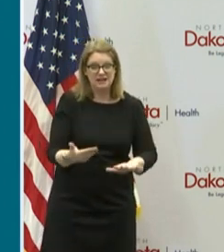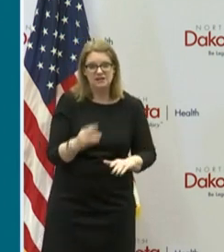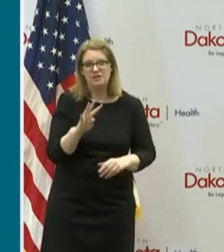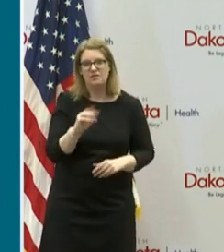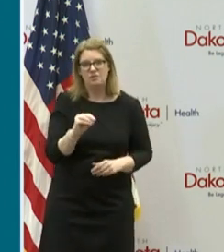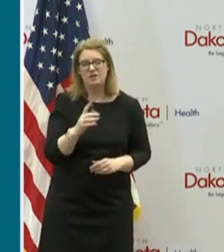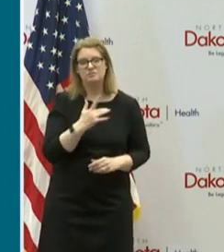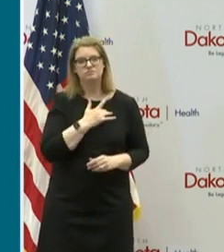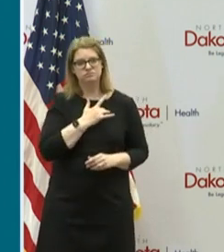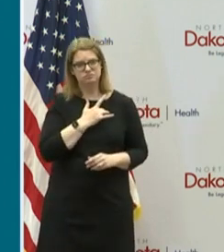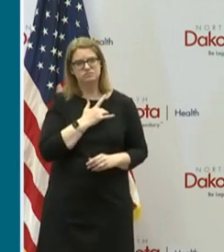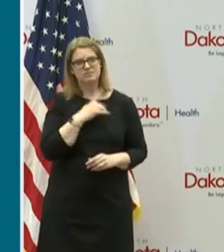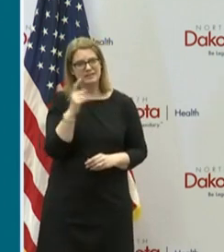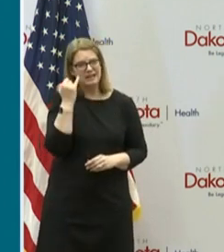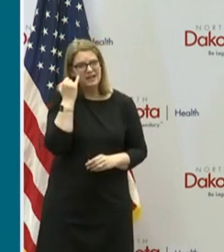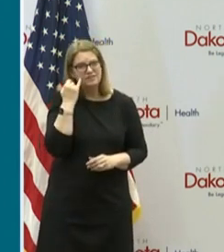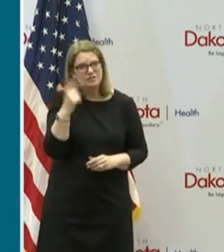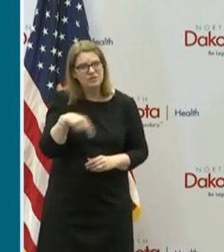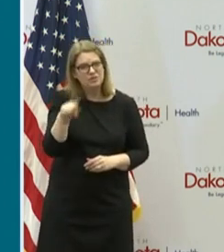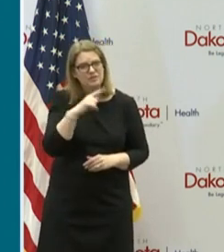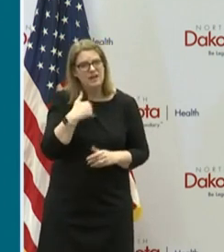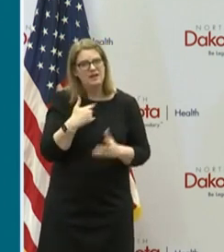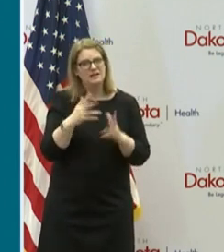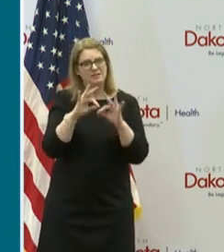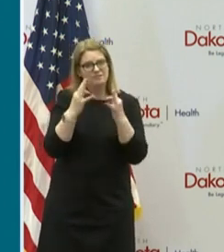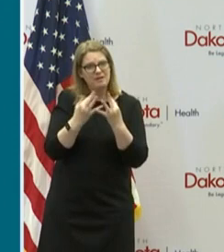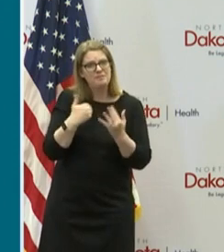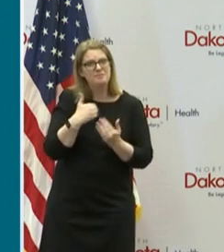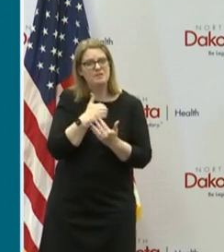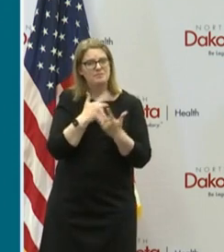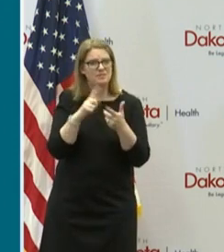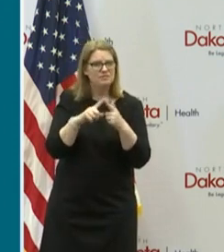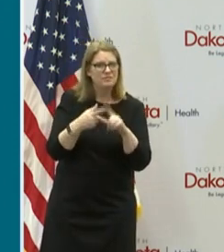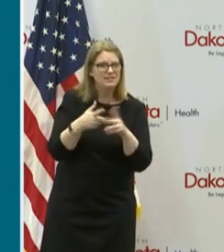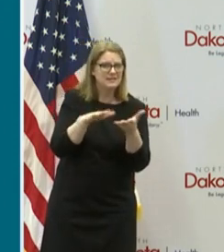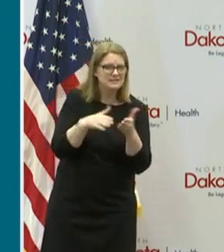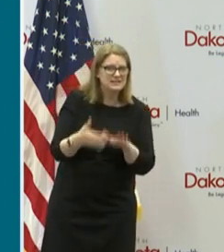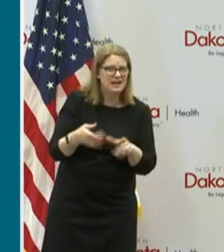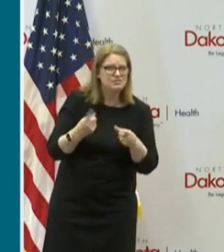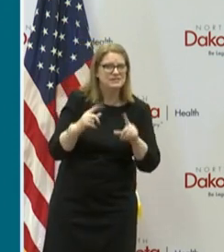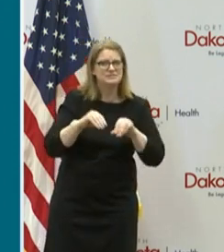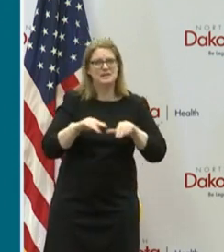out to anyone who's lost a loved one during this pandemic.